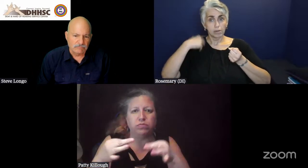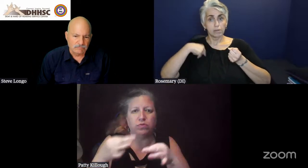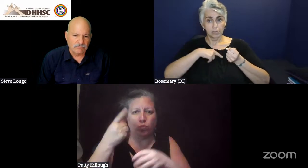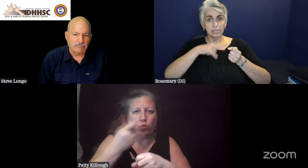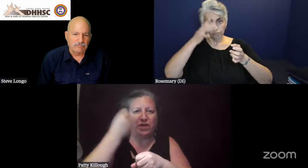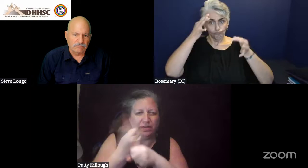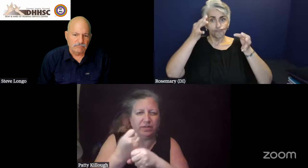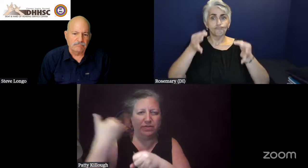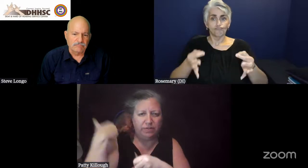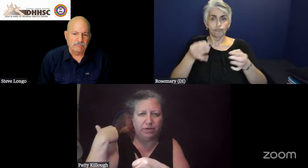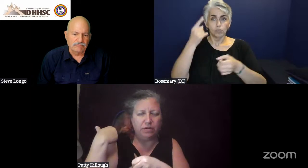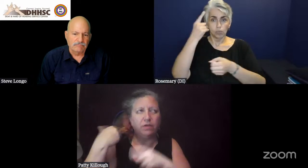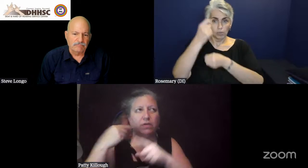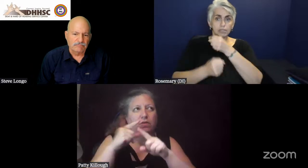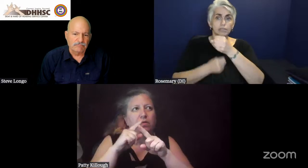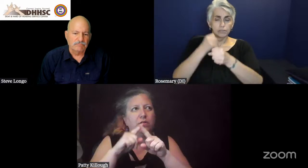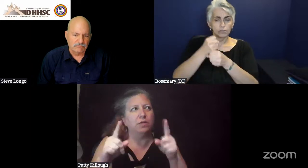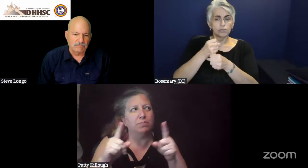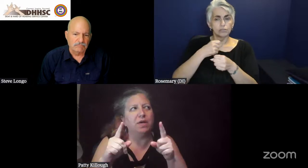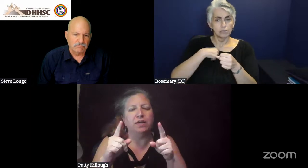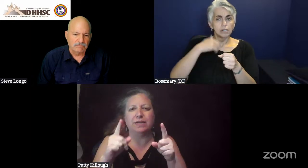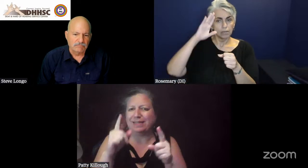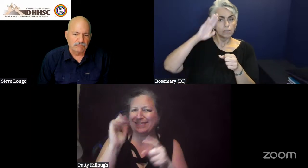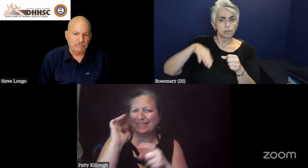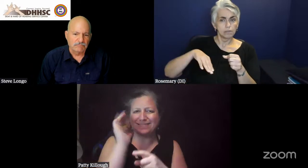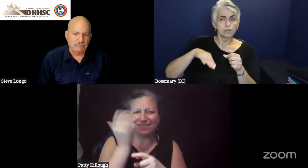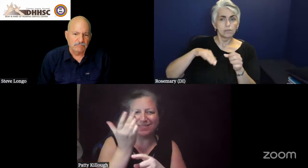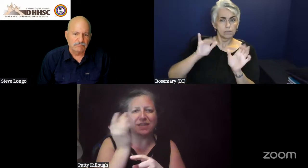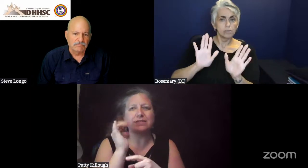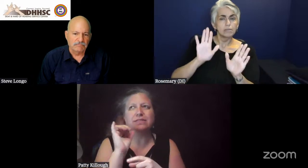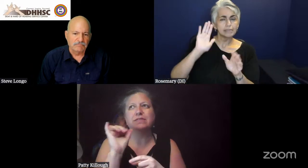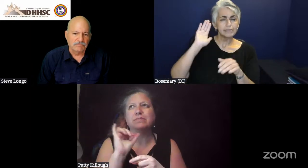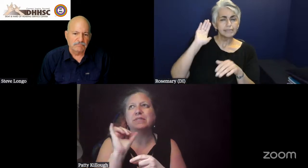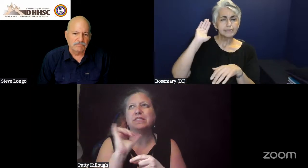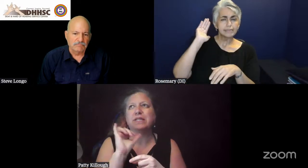I understand why we decided a year ago to